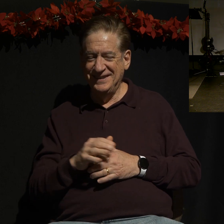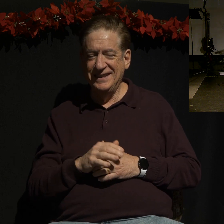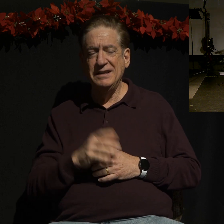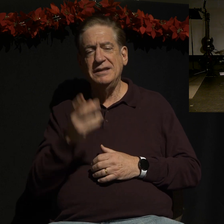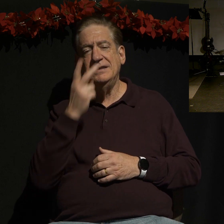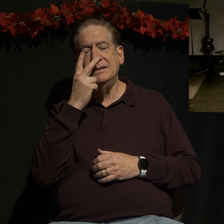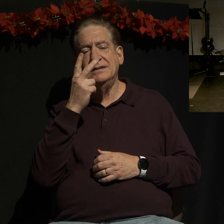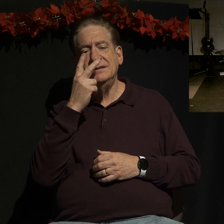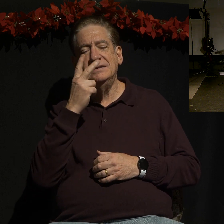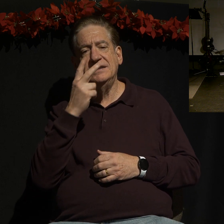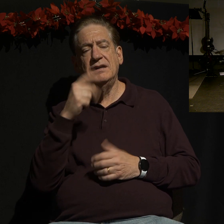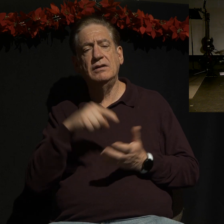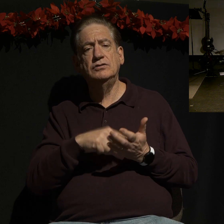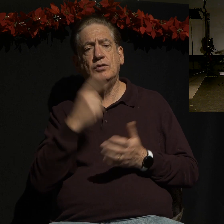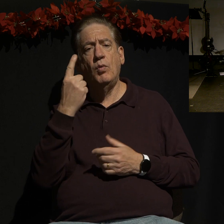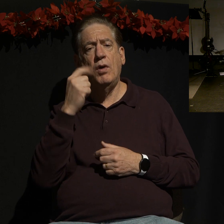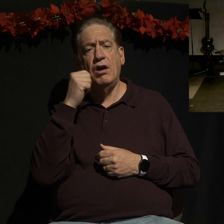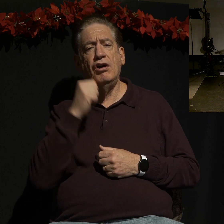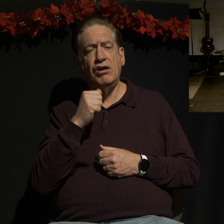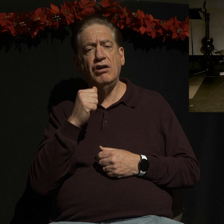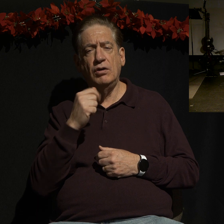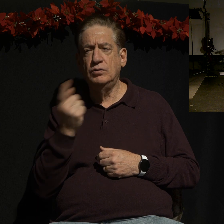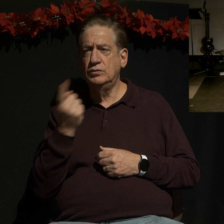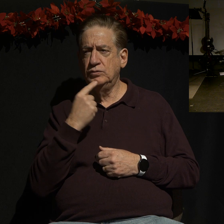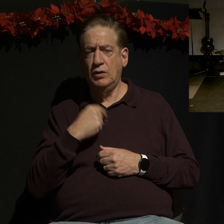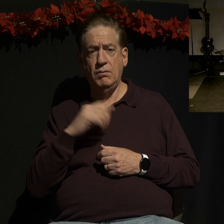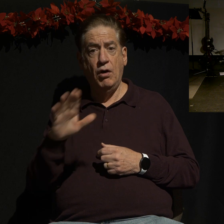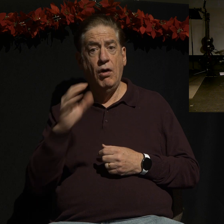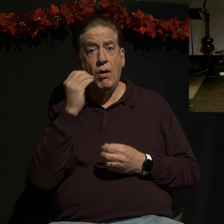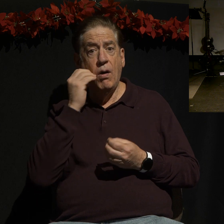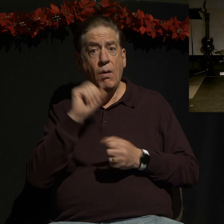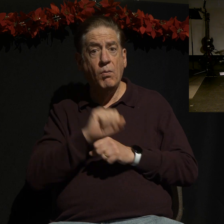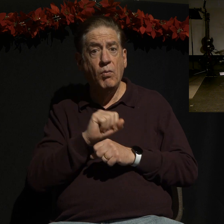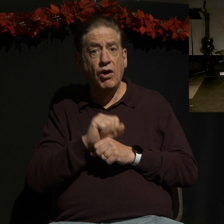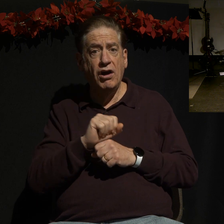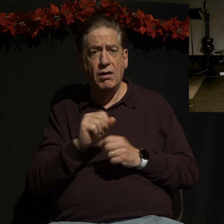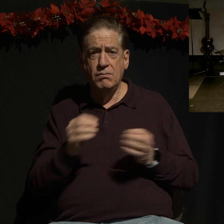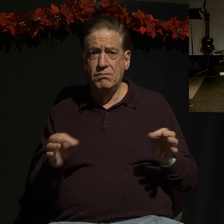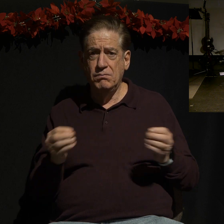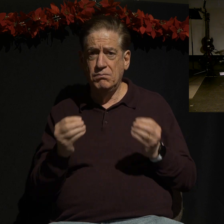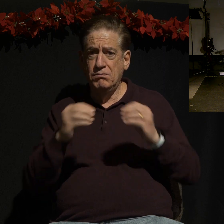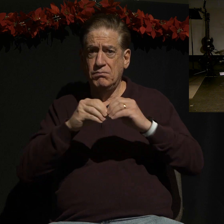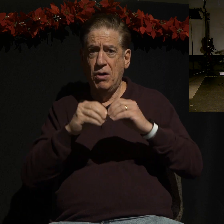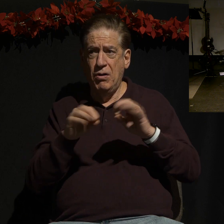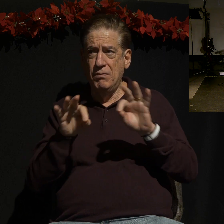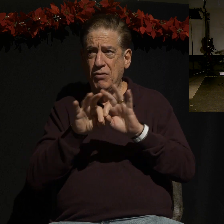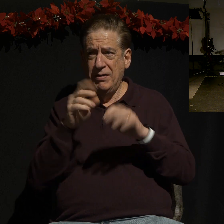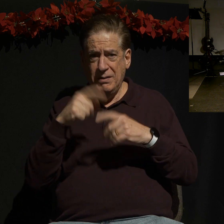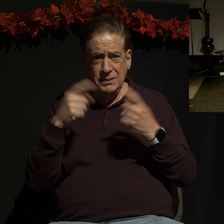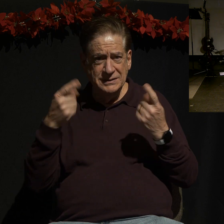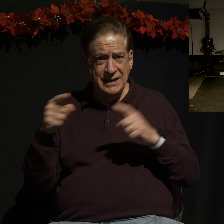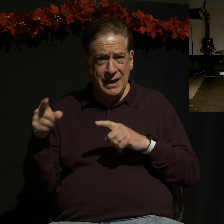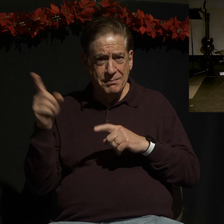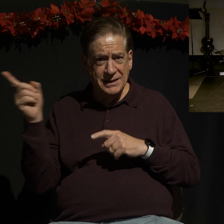You see, this girl who told me that her homework was more important than what was happening in the service, she was